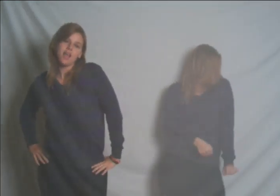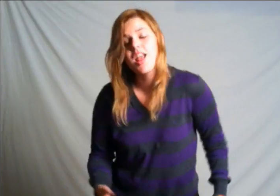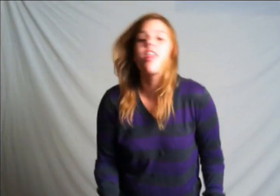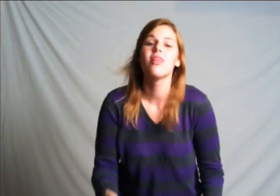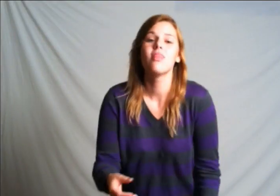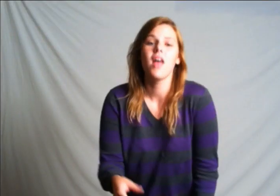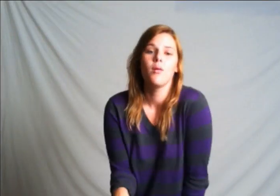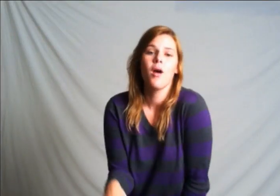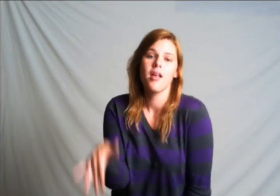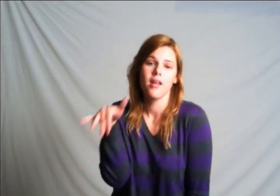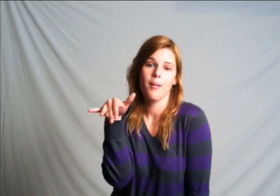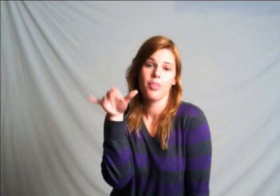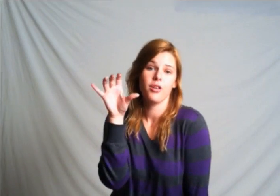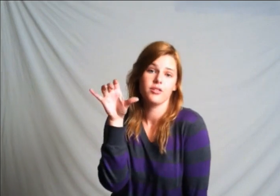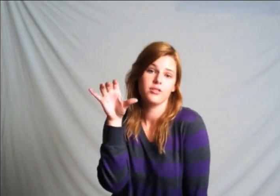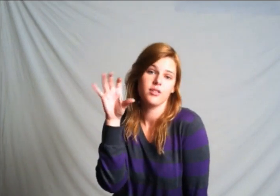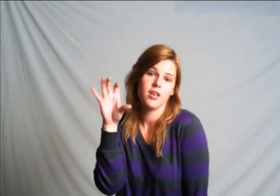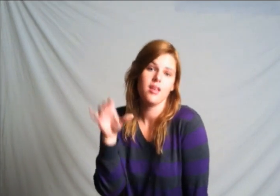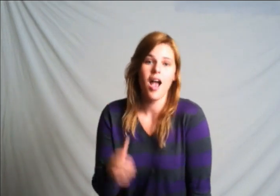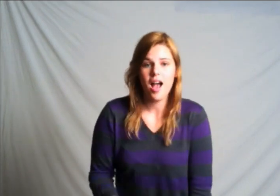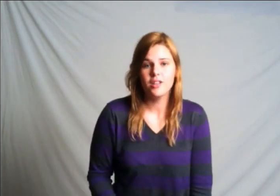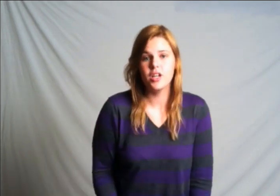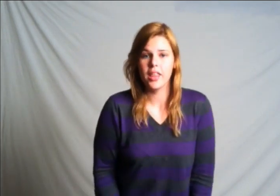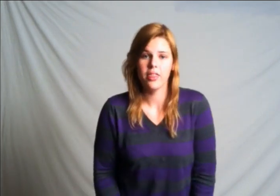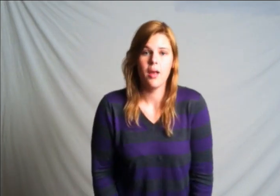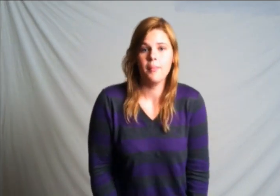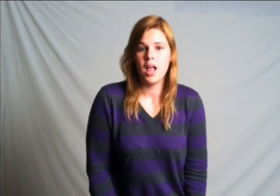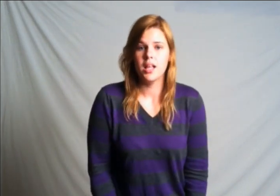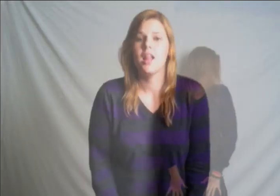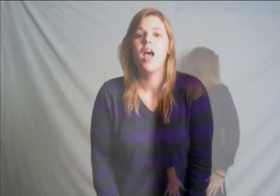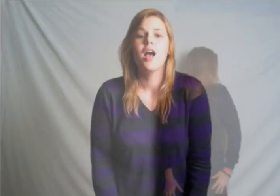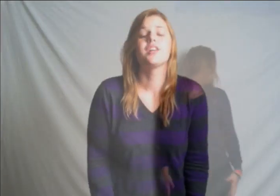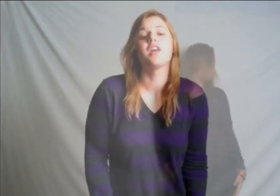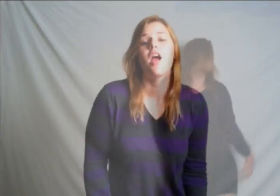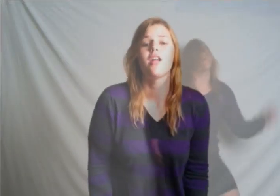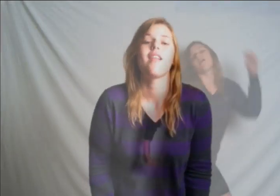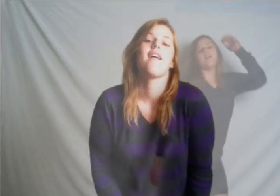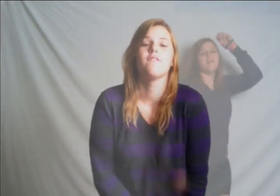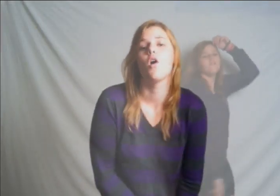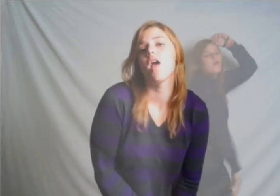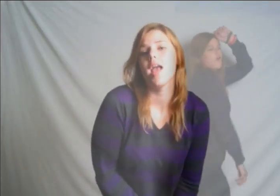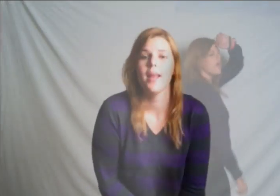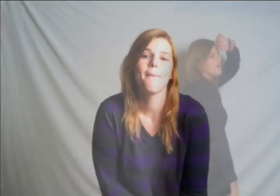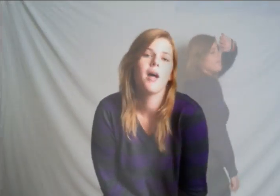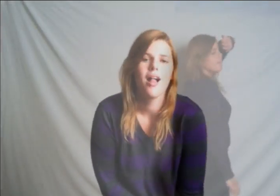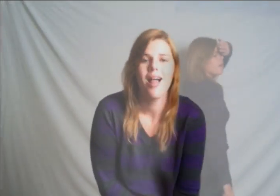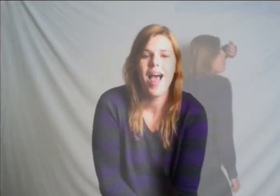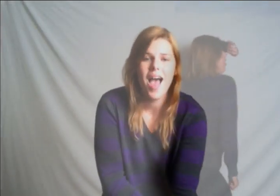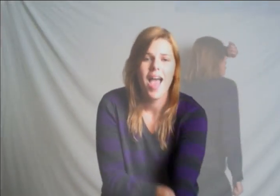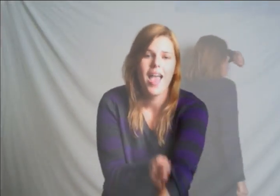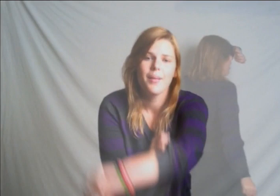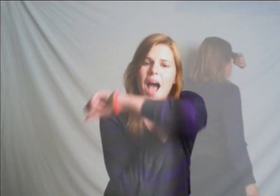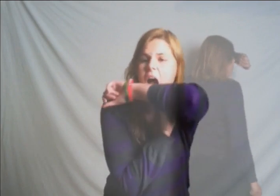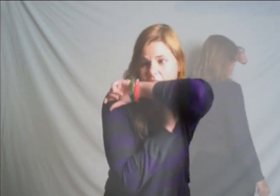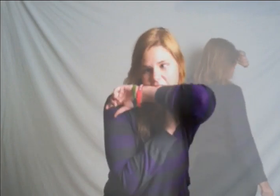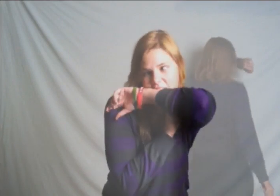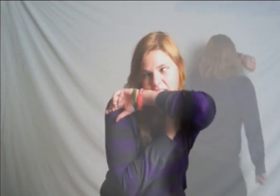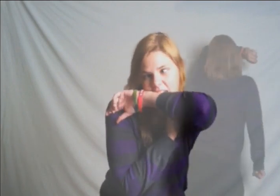lunch. Then when I'm thirsty, I drink their blood. Carnivore animal, I am a